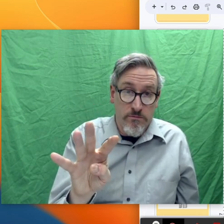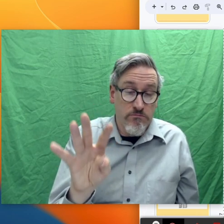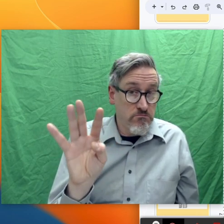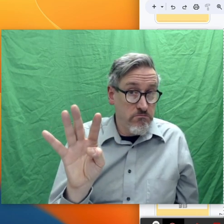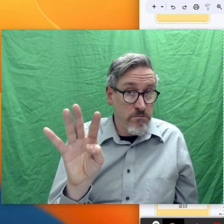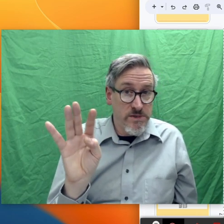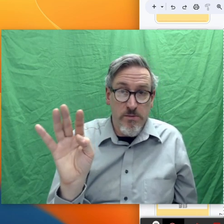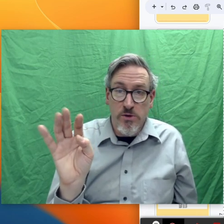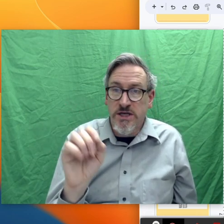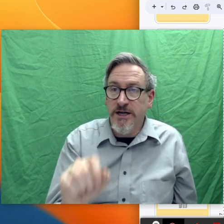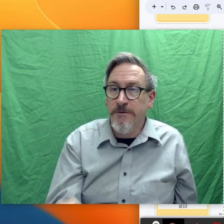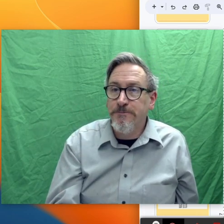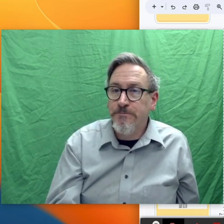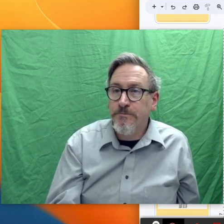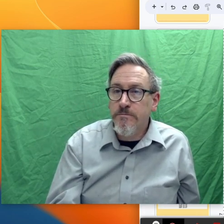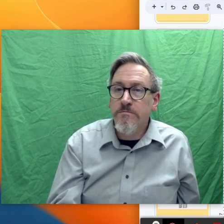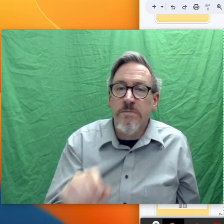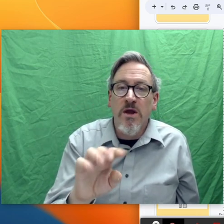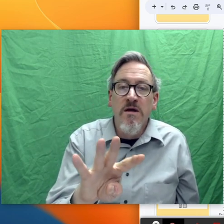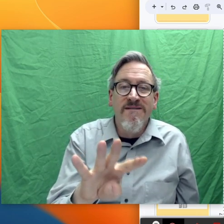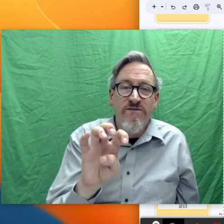304. It's most clear.